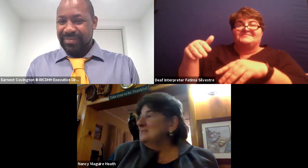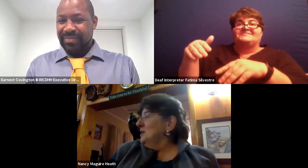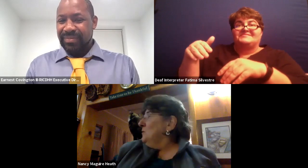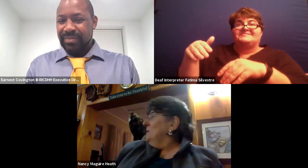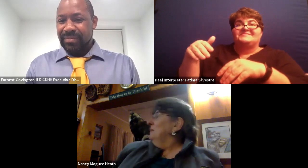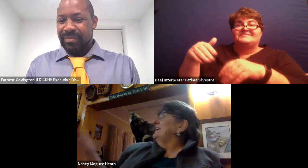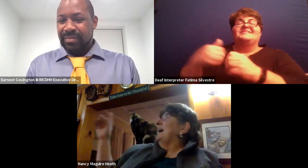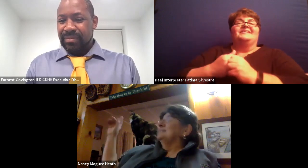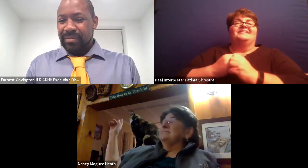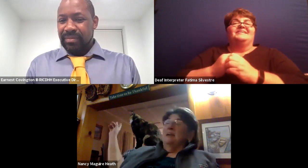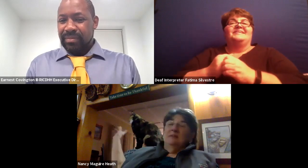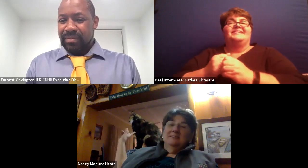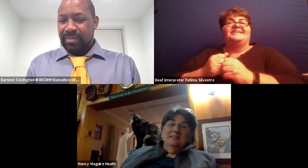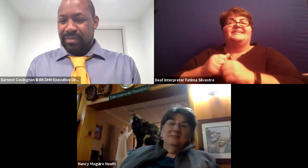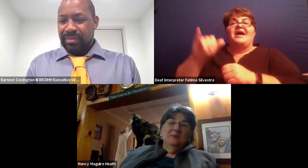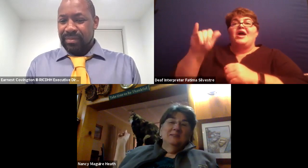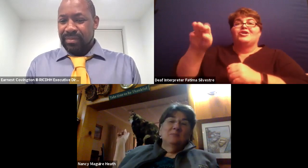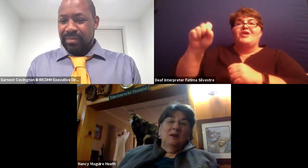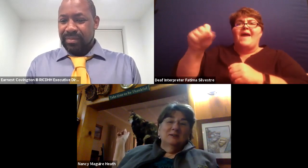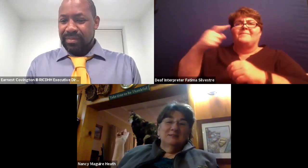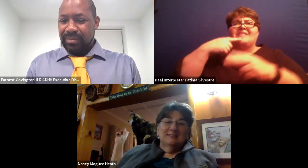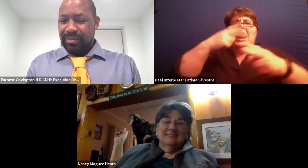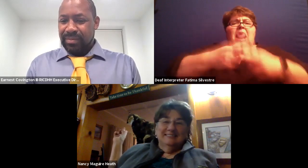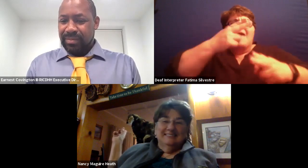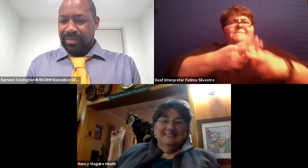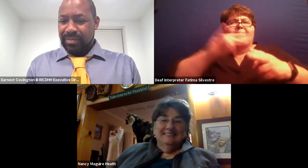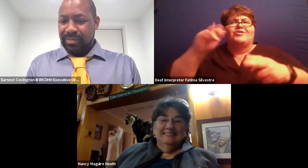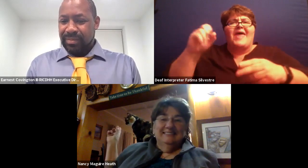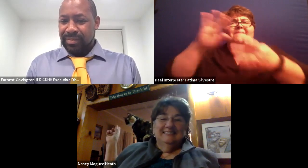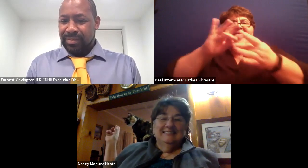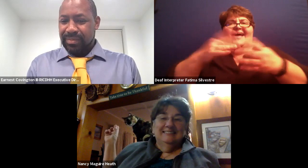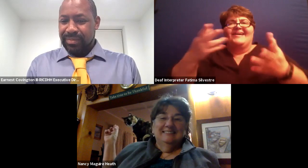James wants to know what my cat's name is. This one is Sparkles.